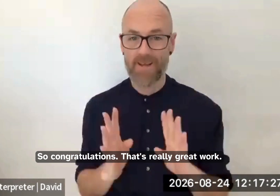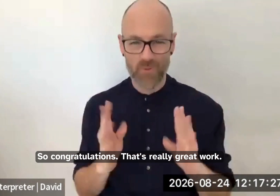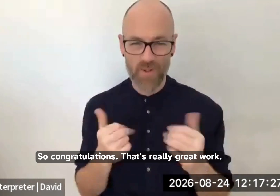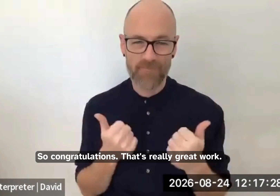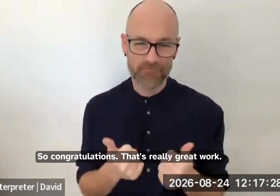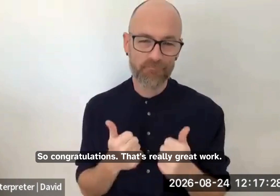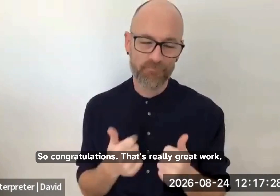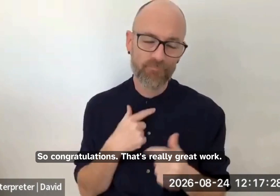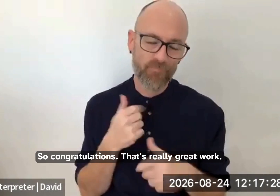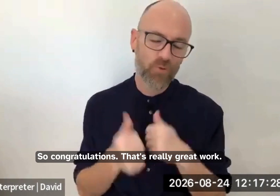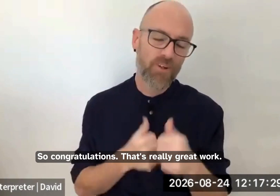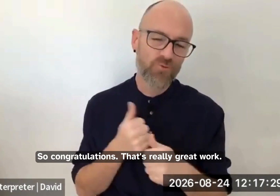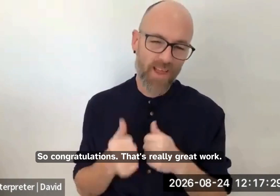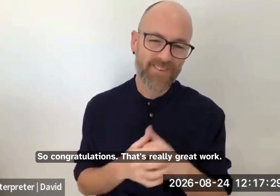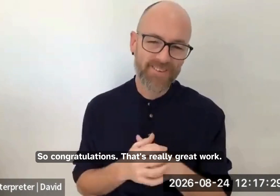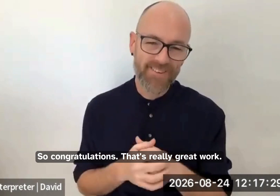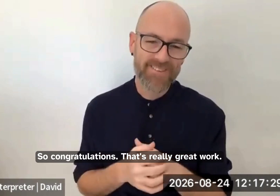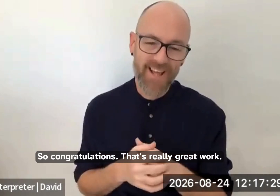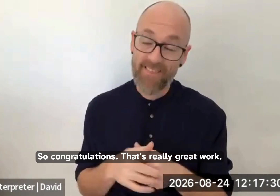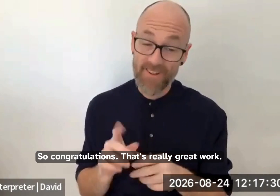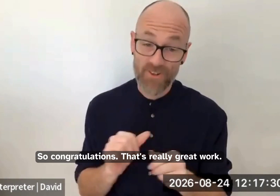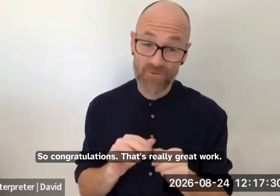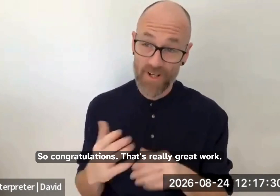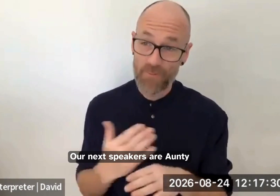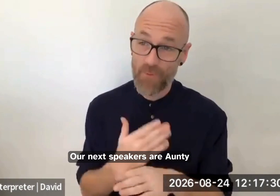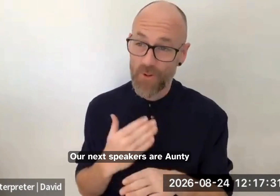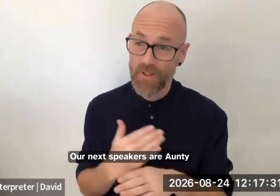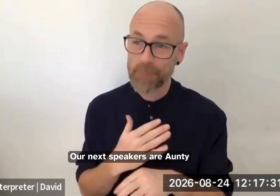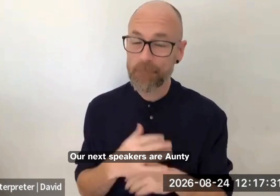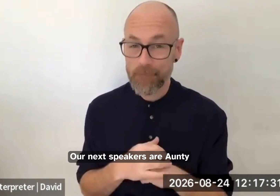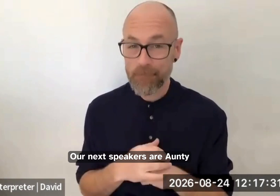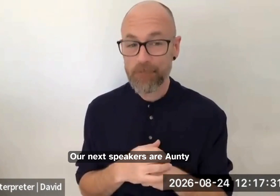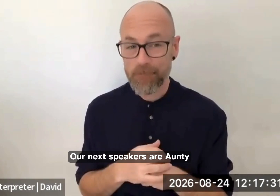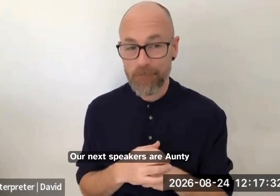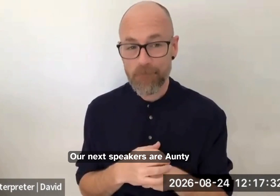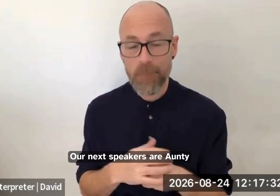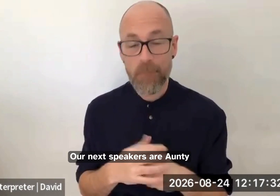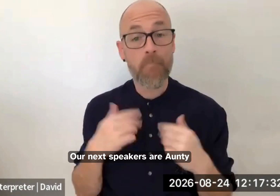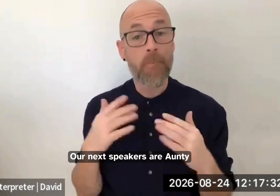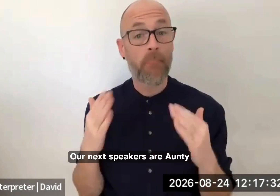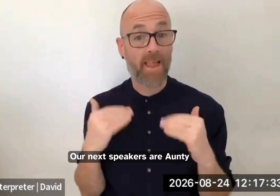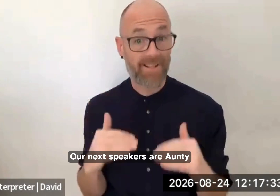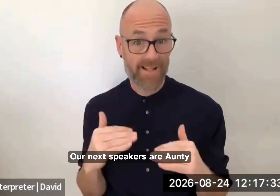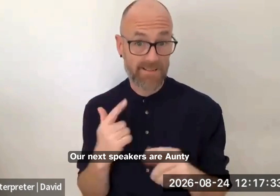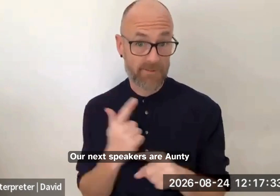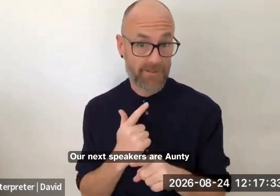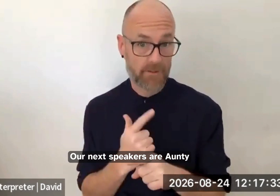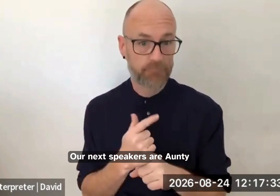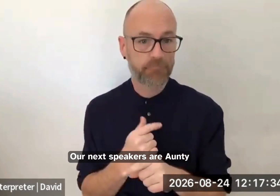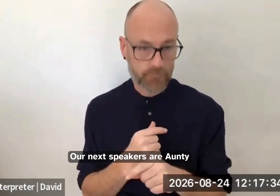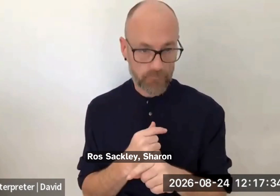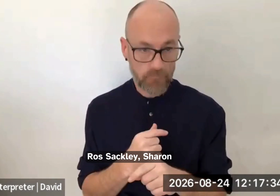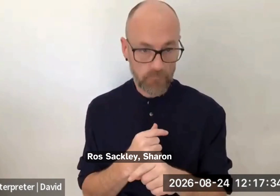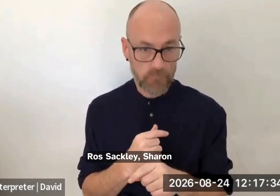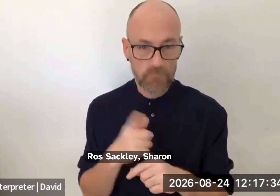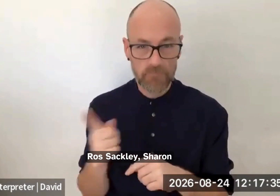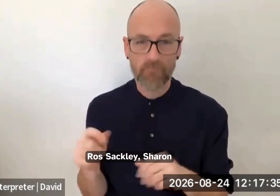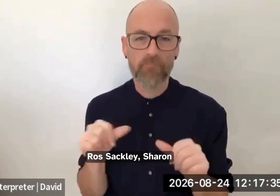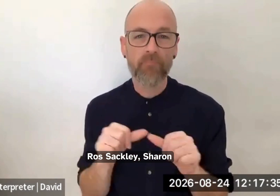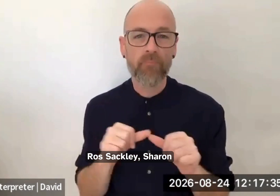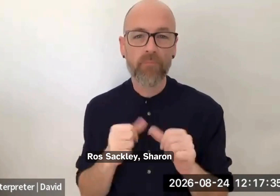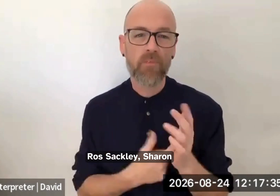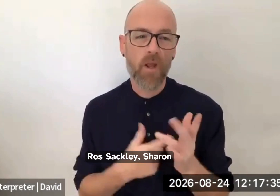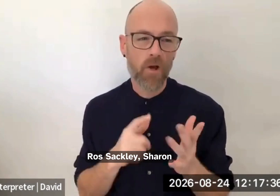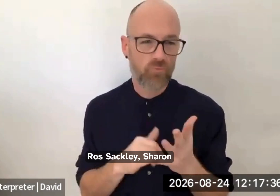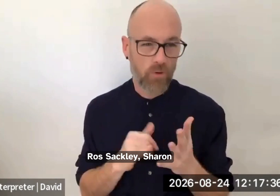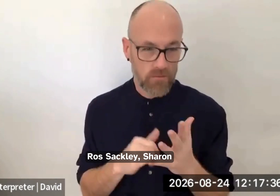So congratulations, that's really great work. Our next speakers are Auntie Ros